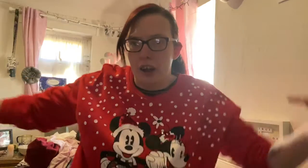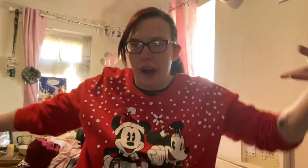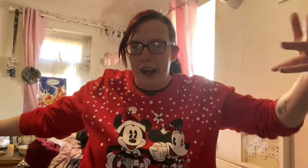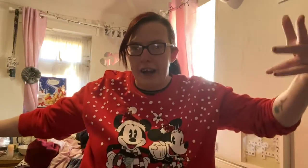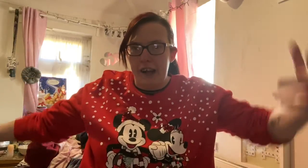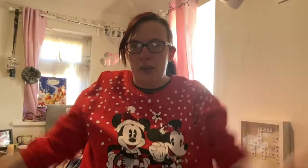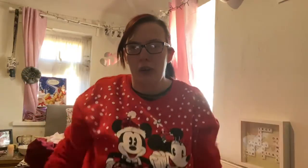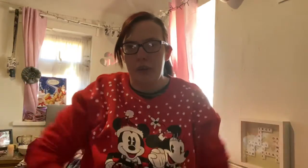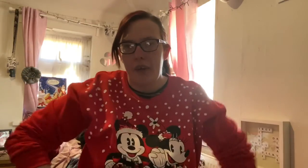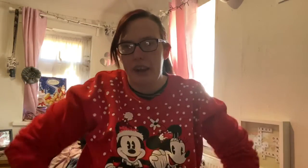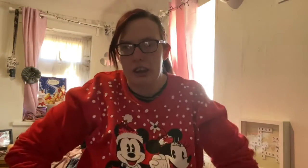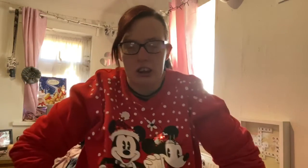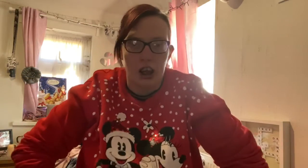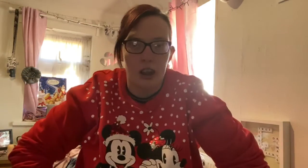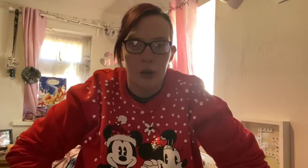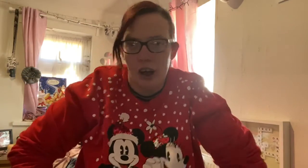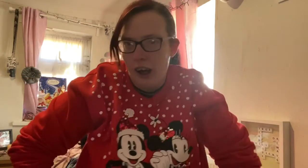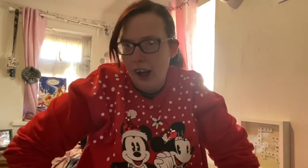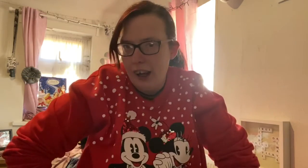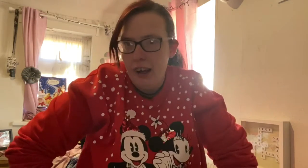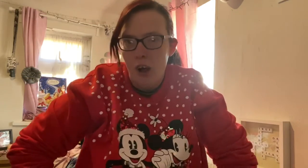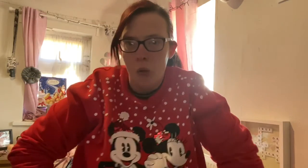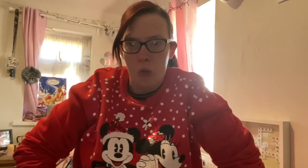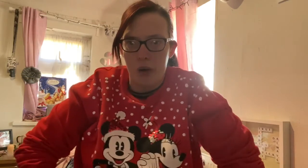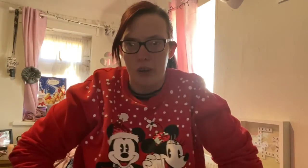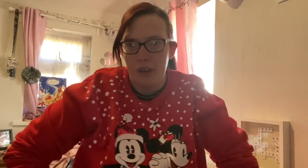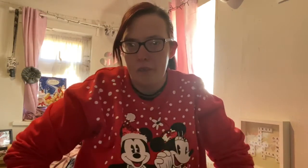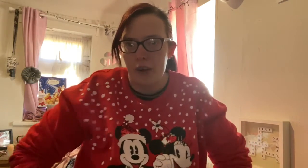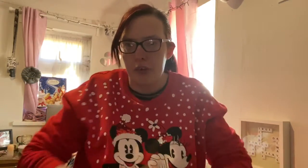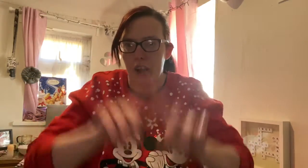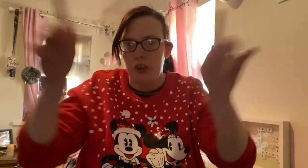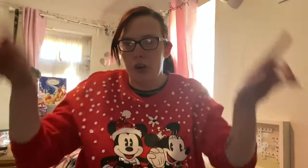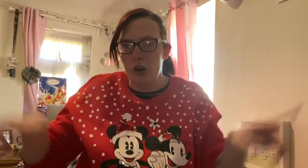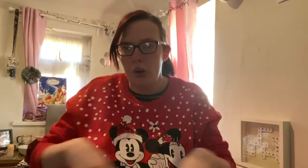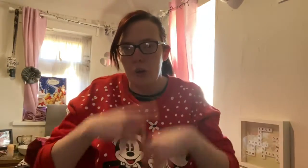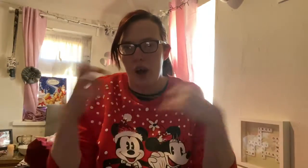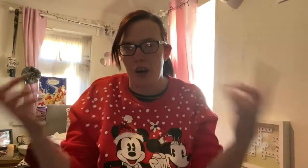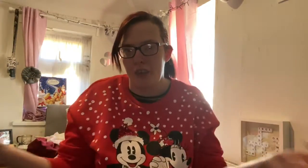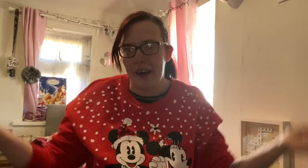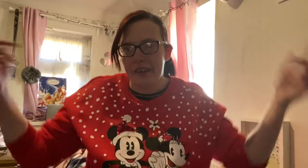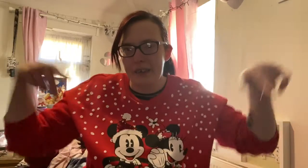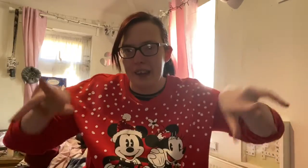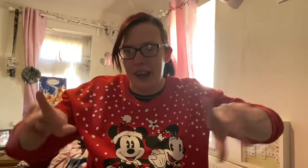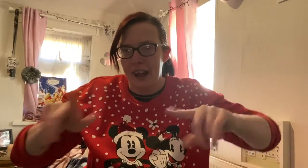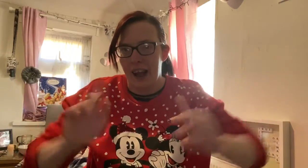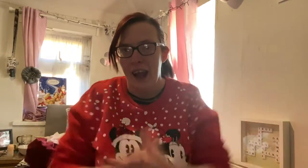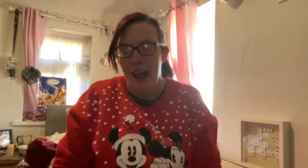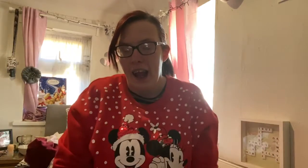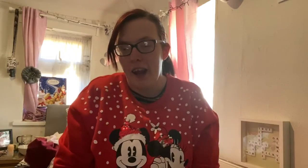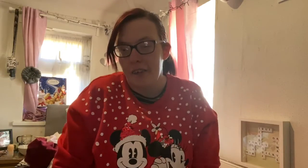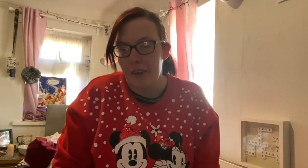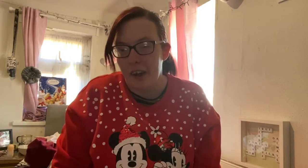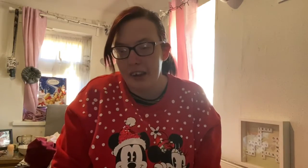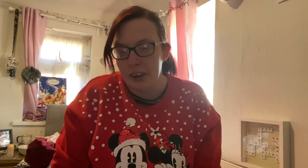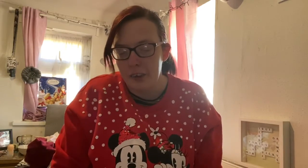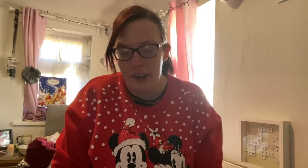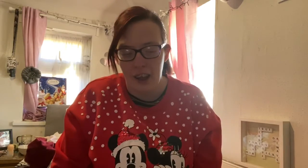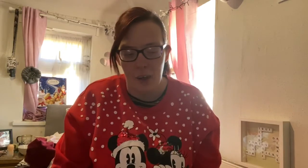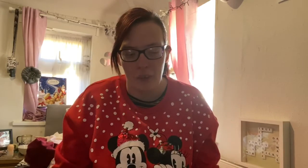So hey guys and welcome back to the channel. Hi, welcome if you're new around here. If you are new and want to